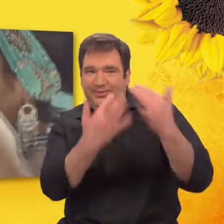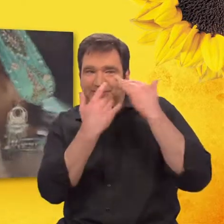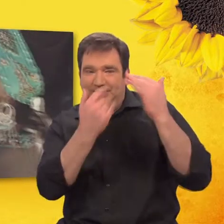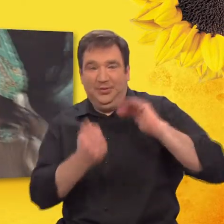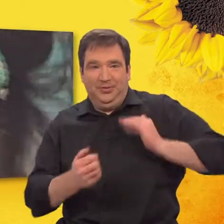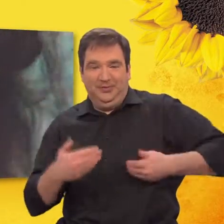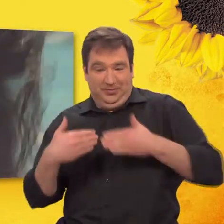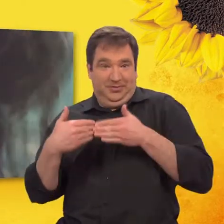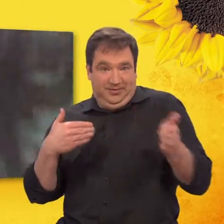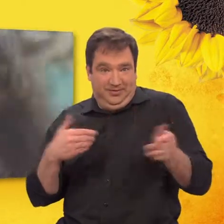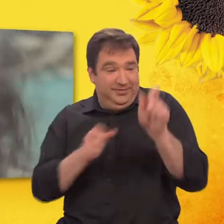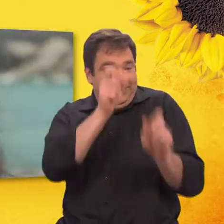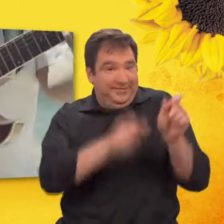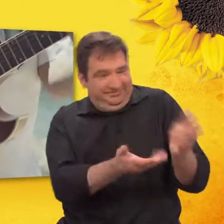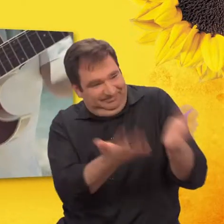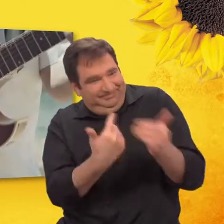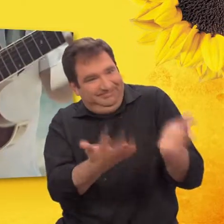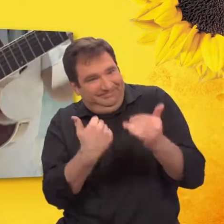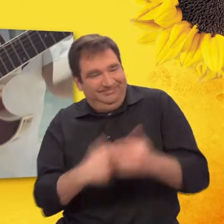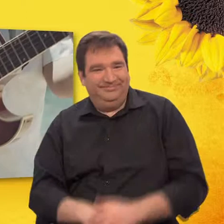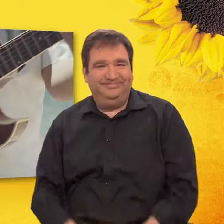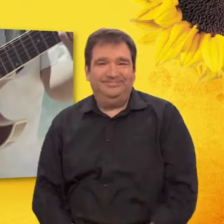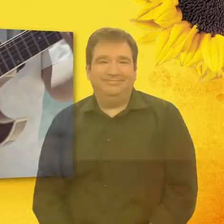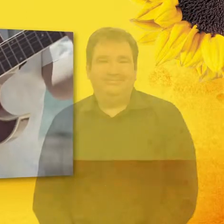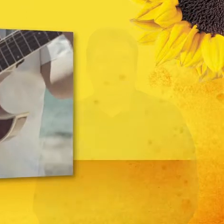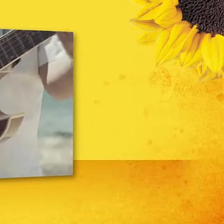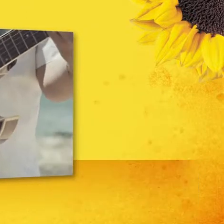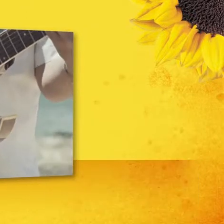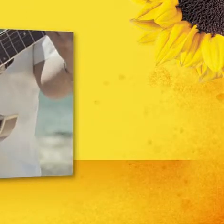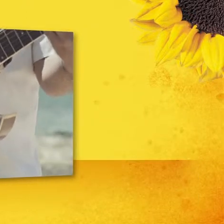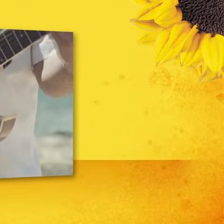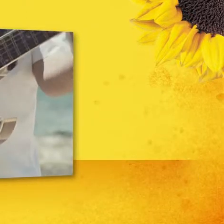Enchanting as ever, the goddess opens the door and invites them in.